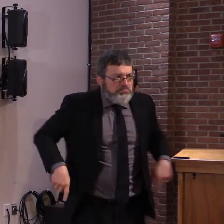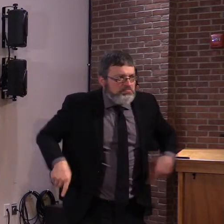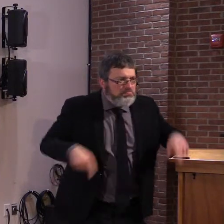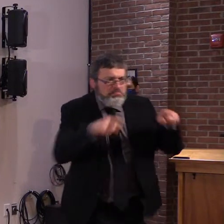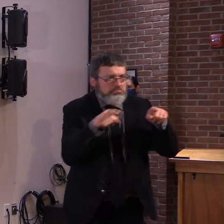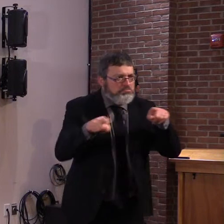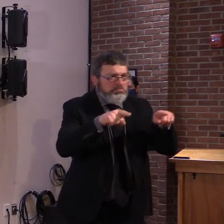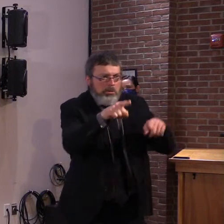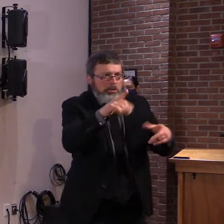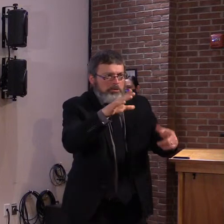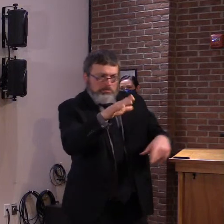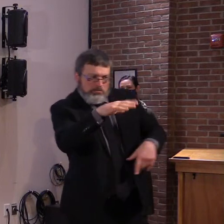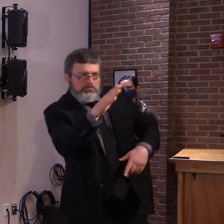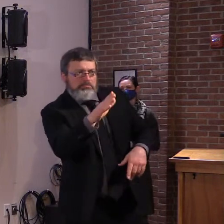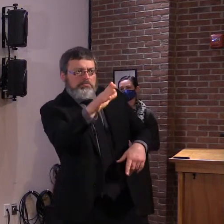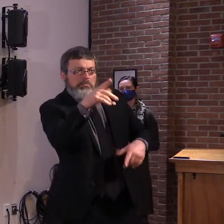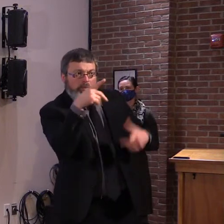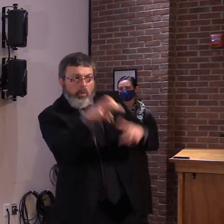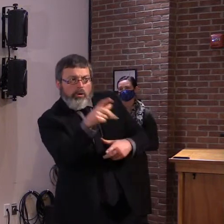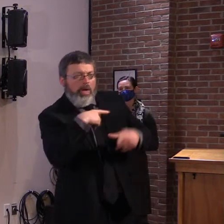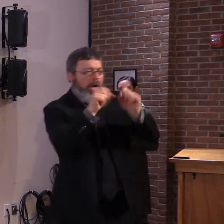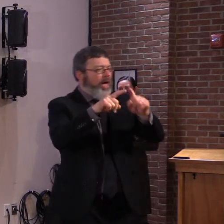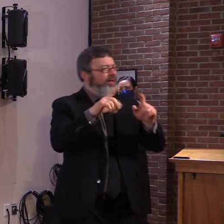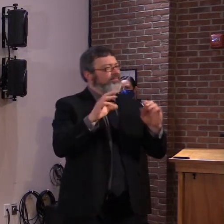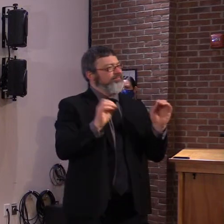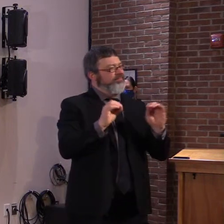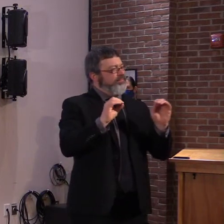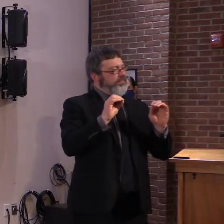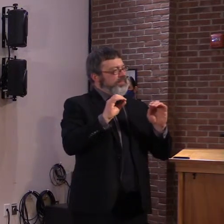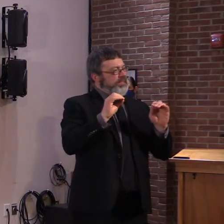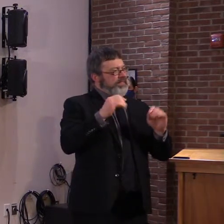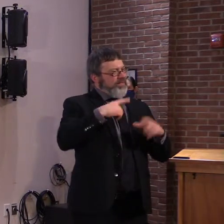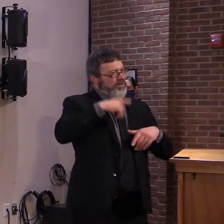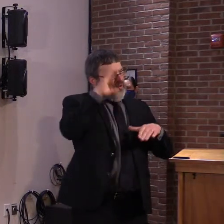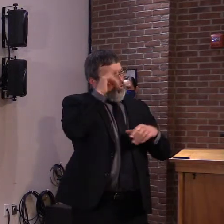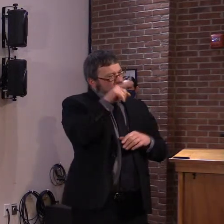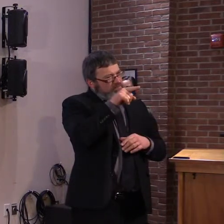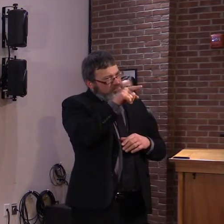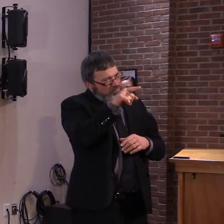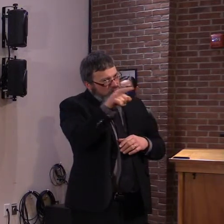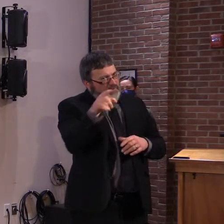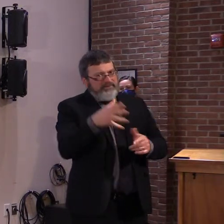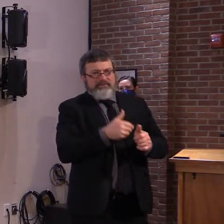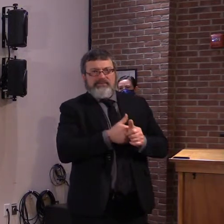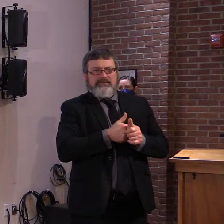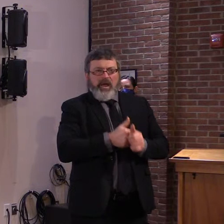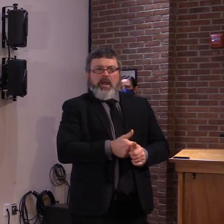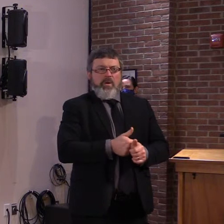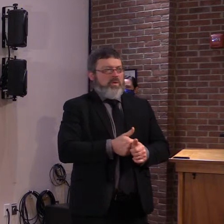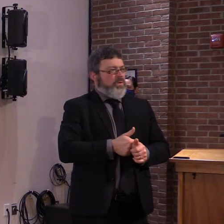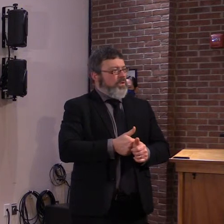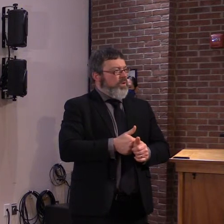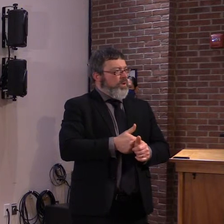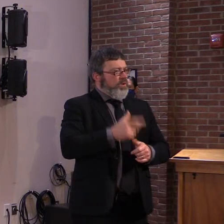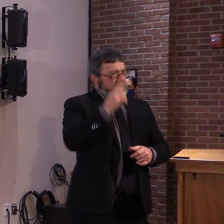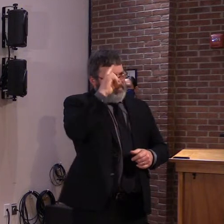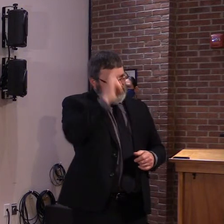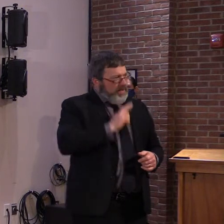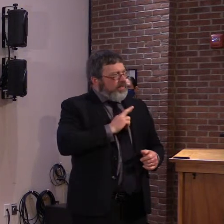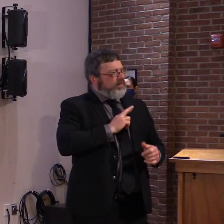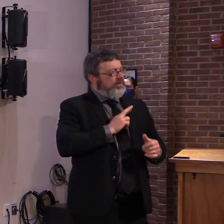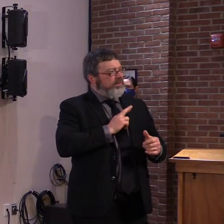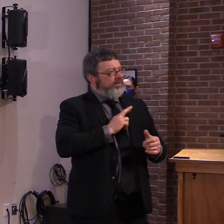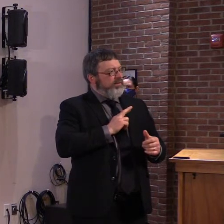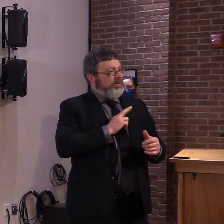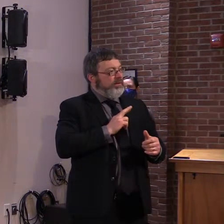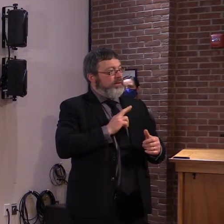we're hopeful that folks are complying. As far as further enforcement, I would certainly have to look to Commissioner Sherling to